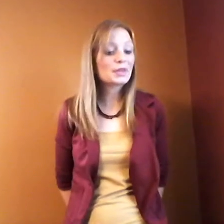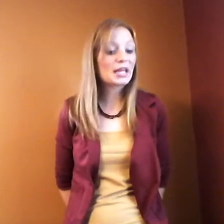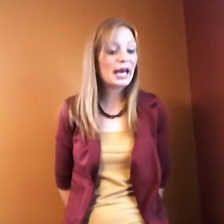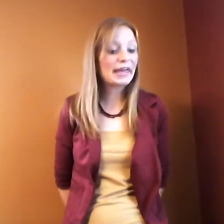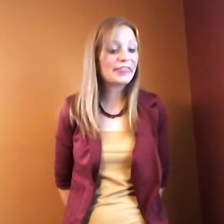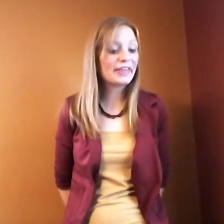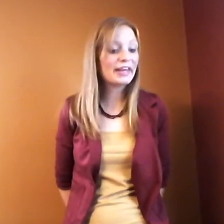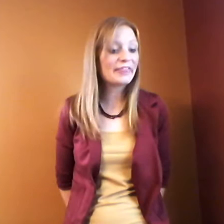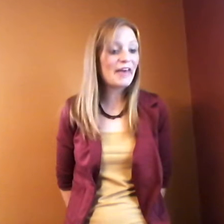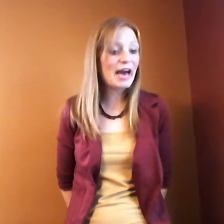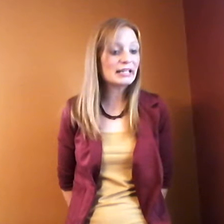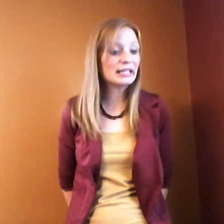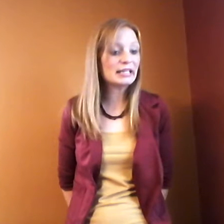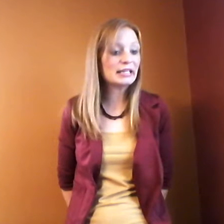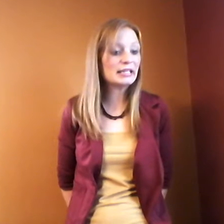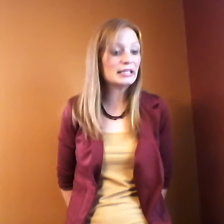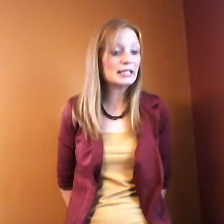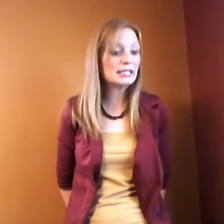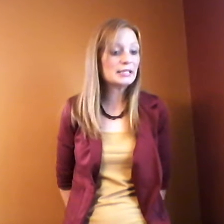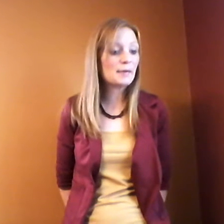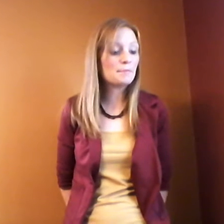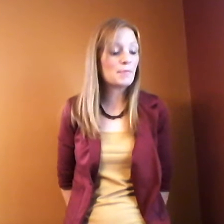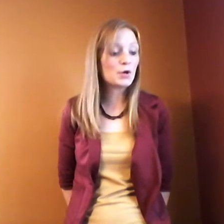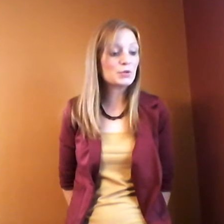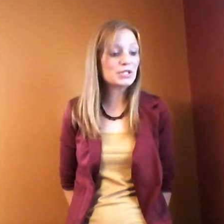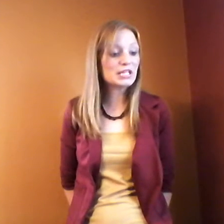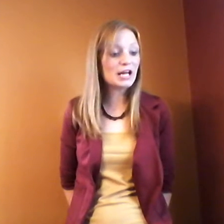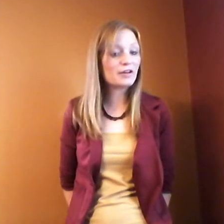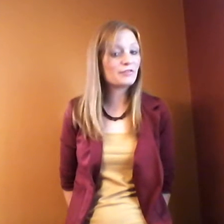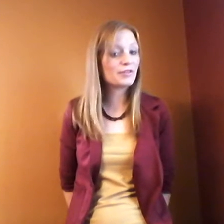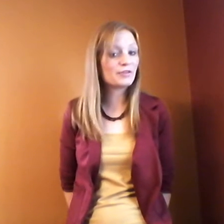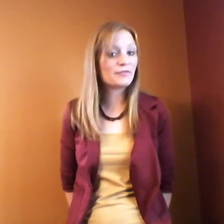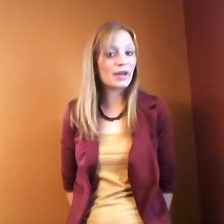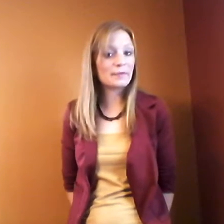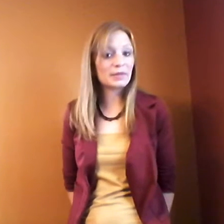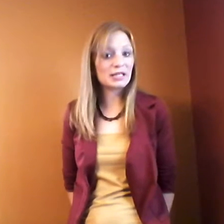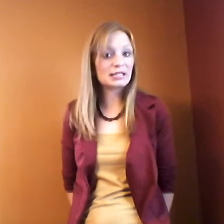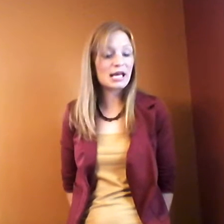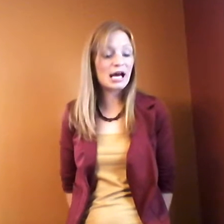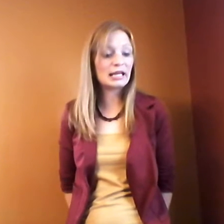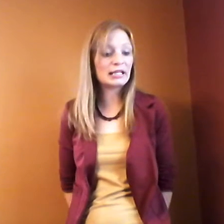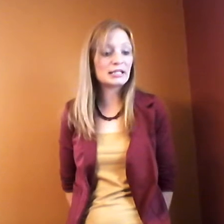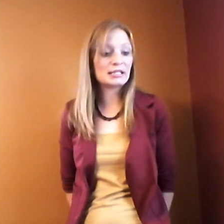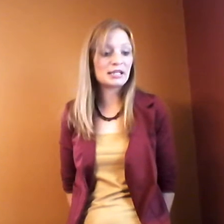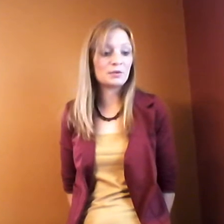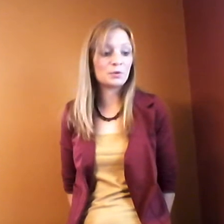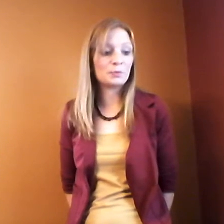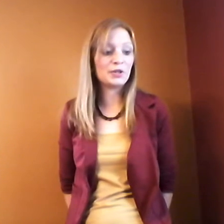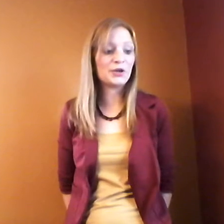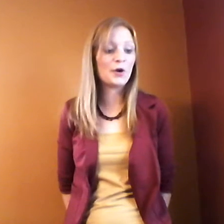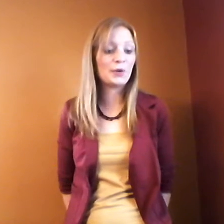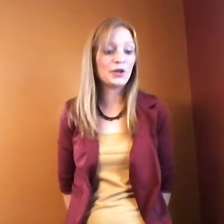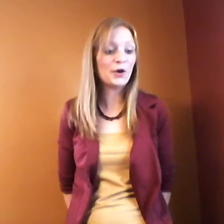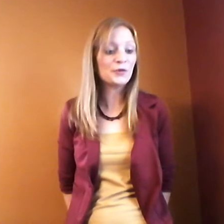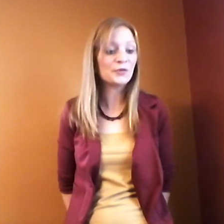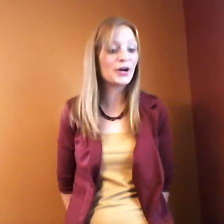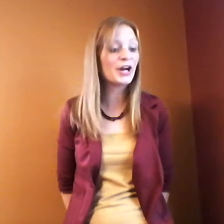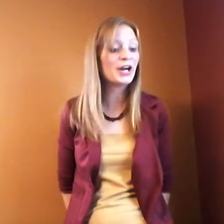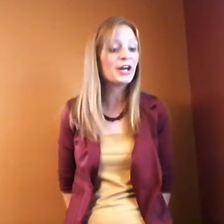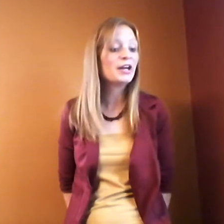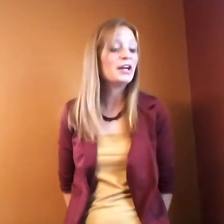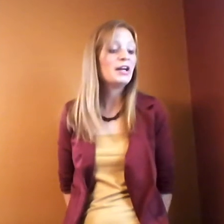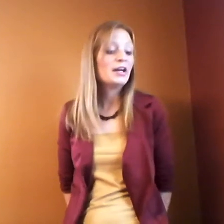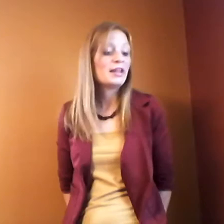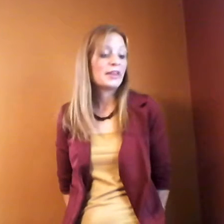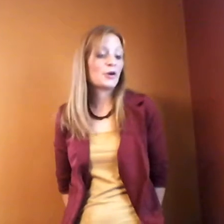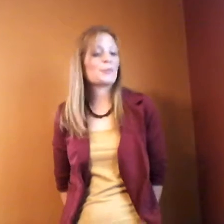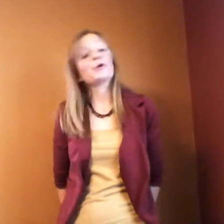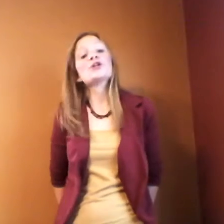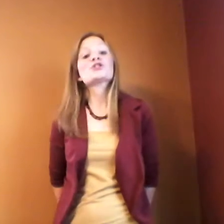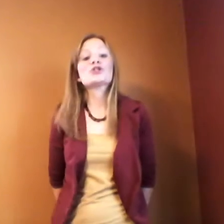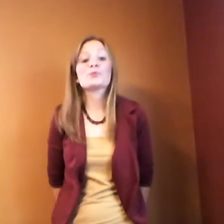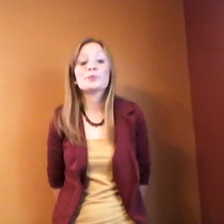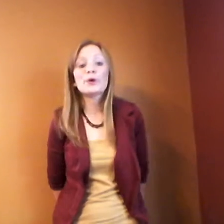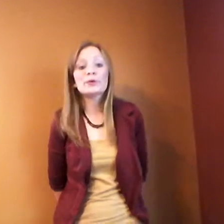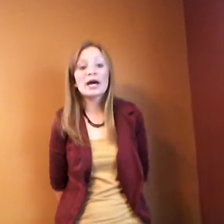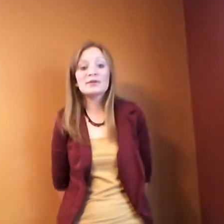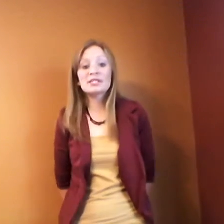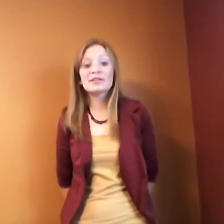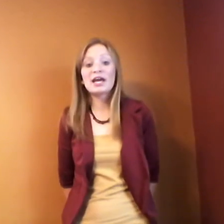I think that is most of the family signs that we'll be going over. There were personal pronouns in that